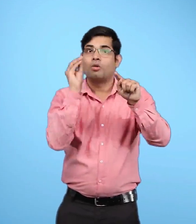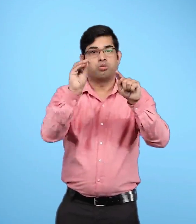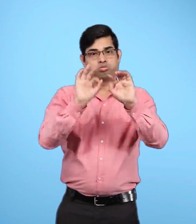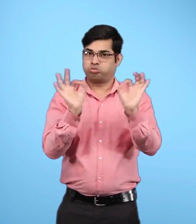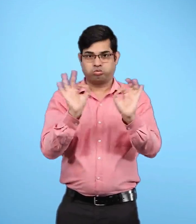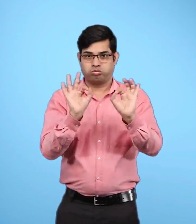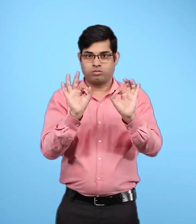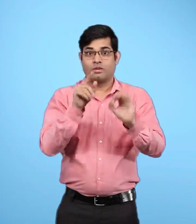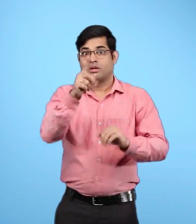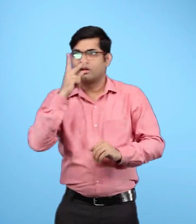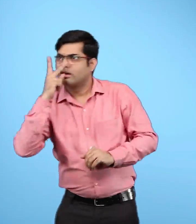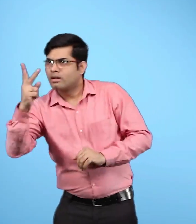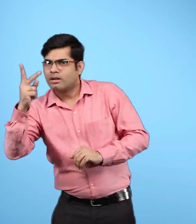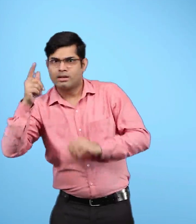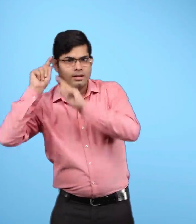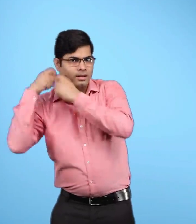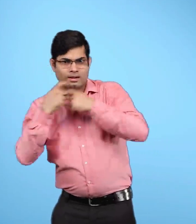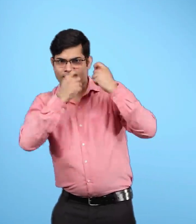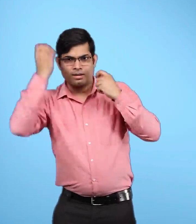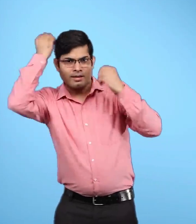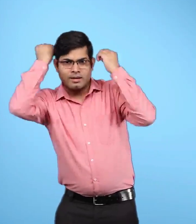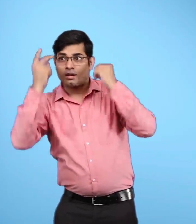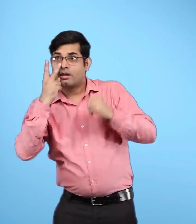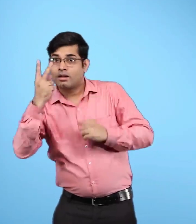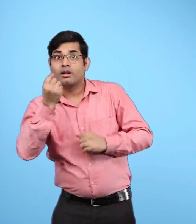empty space for writing your answer.